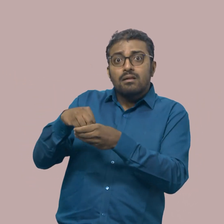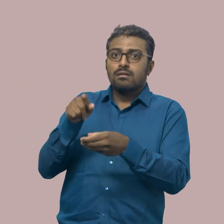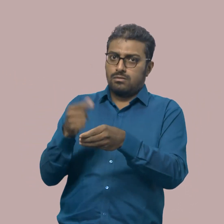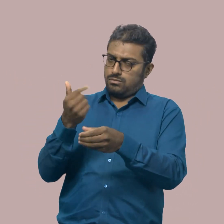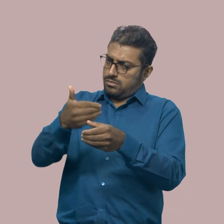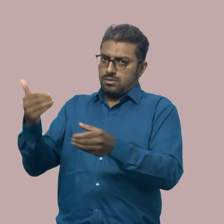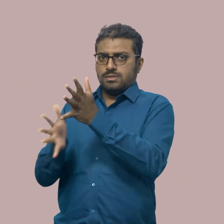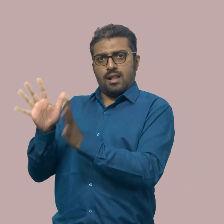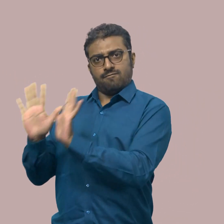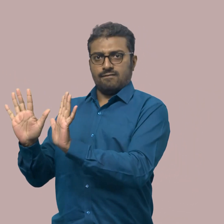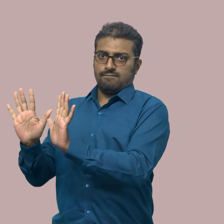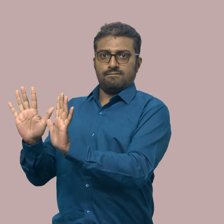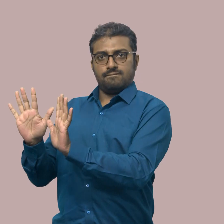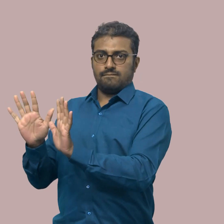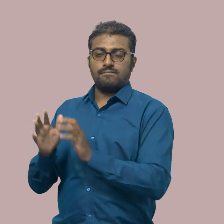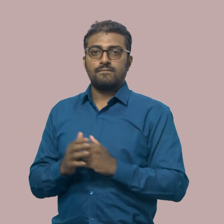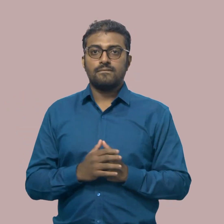to indicate quantity,